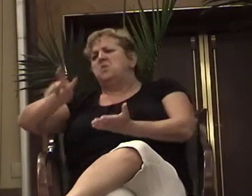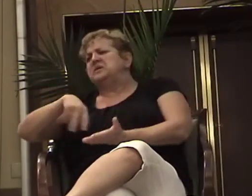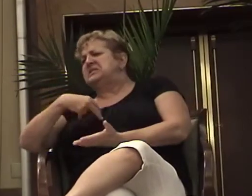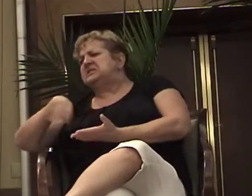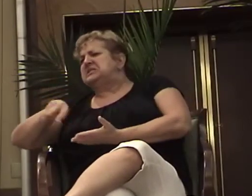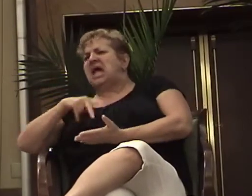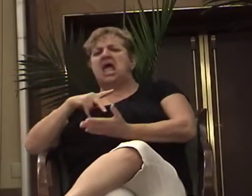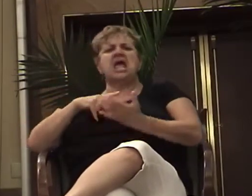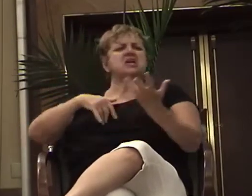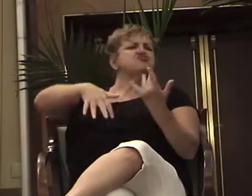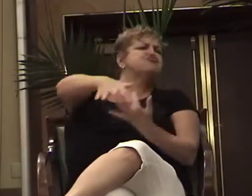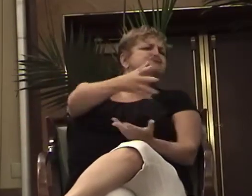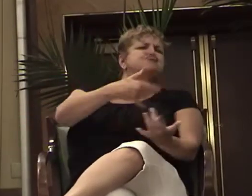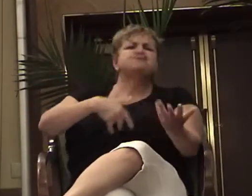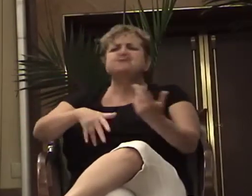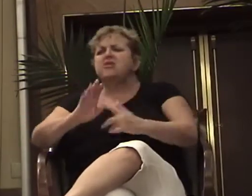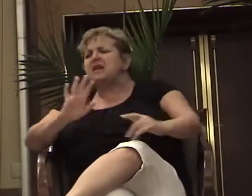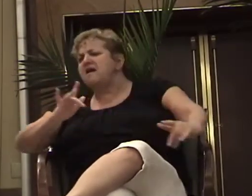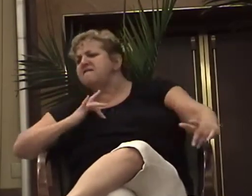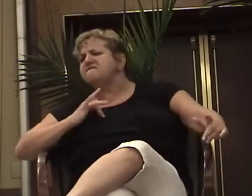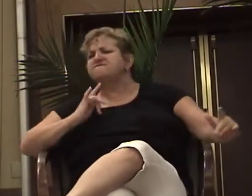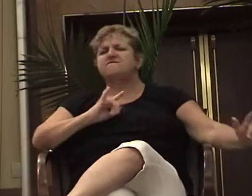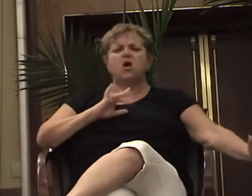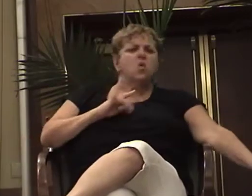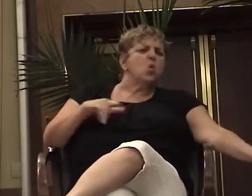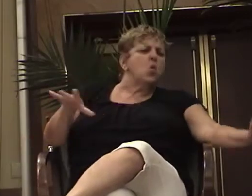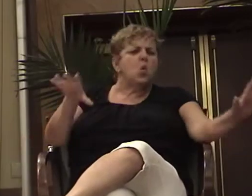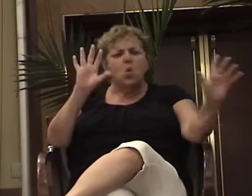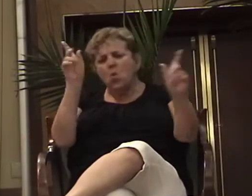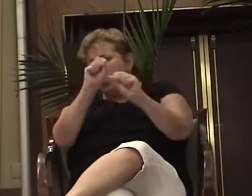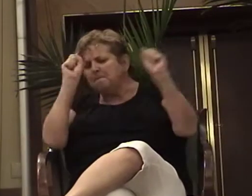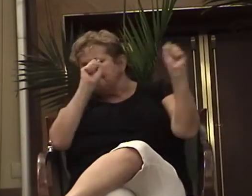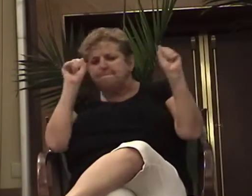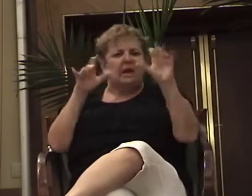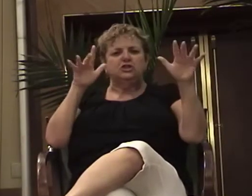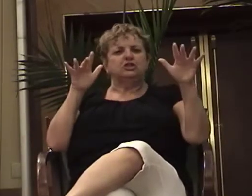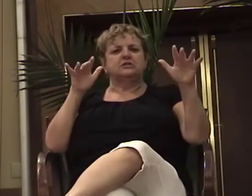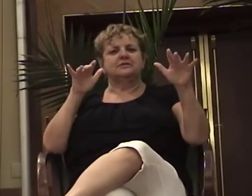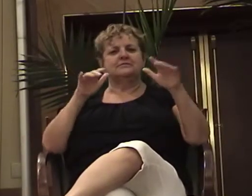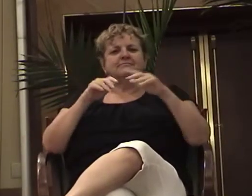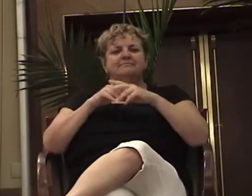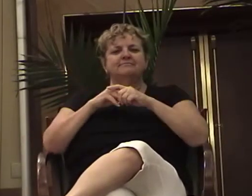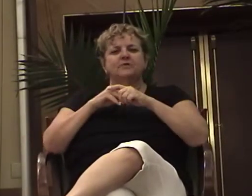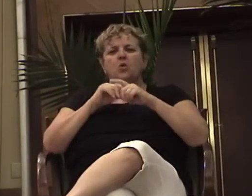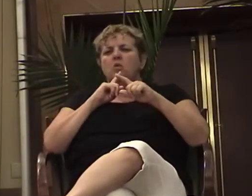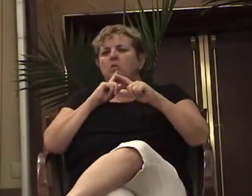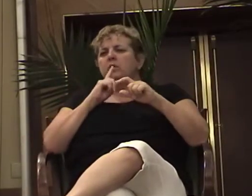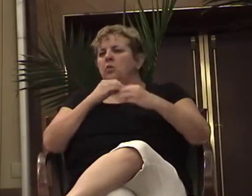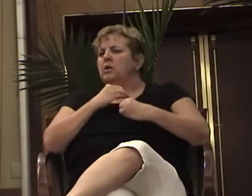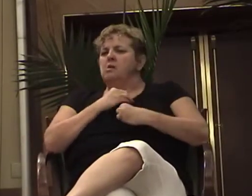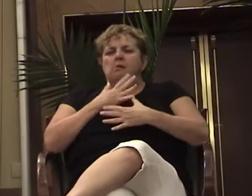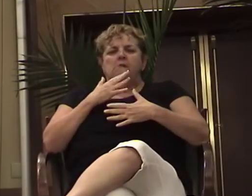of wonderment, and it was magical. It was magical. And that